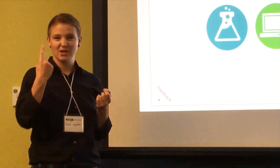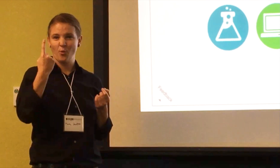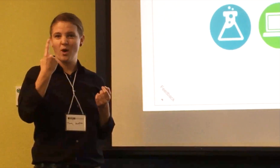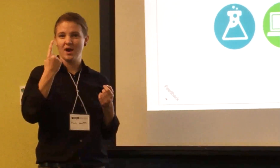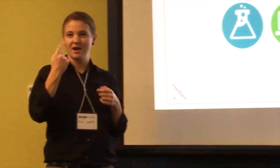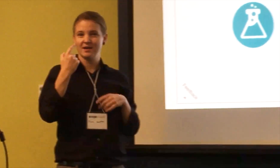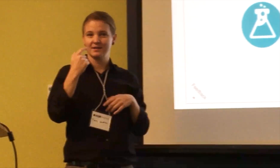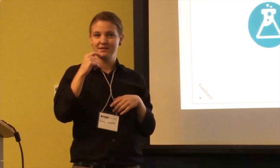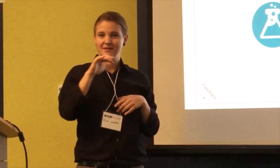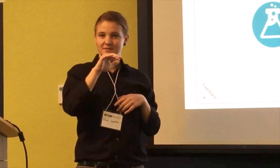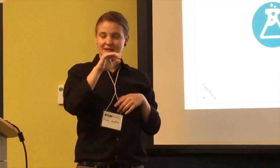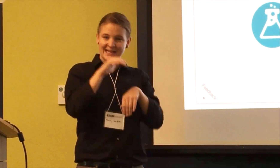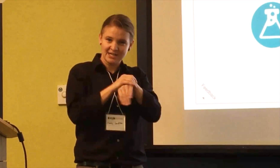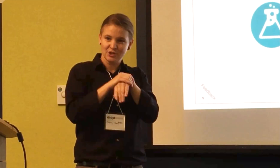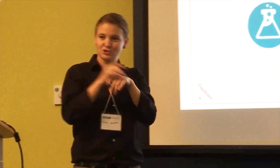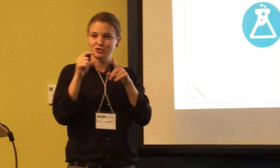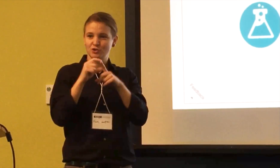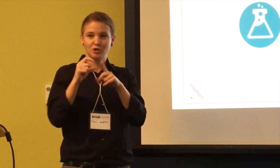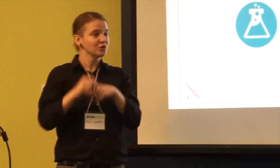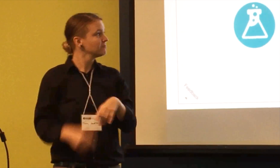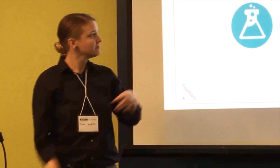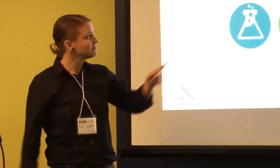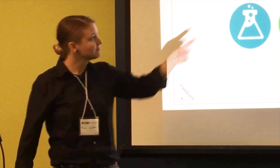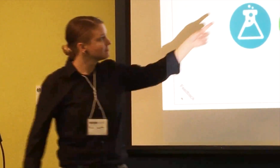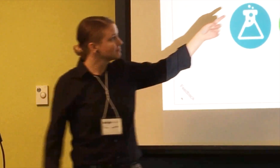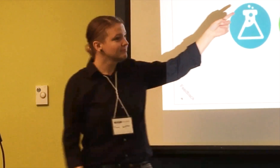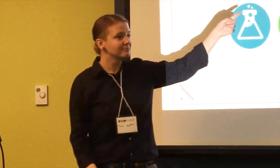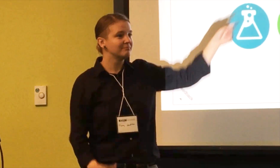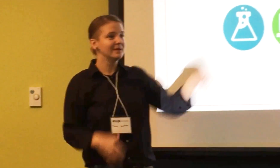And you may notice that there's only one English word, and it is English.